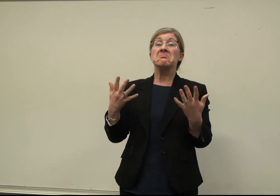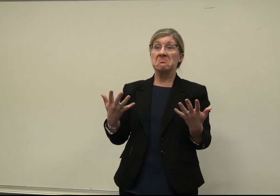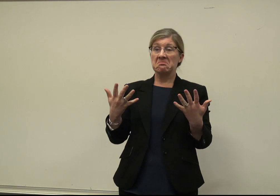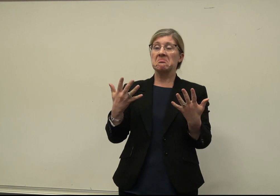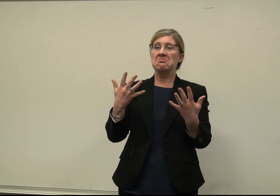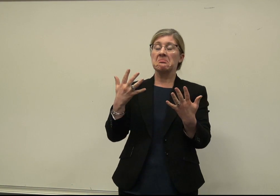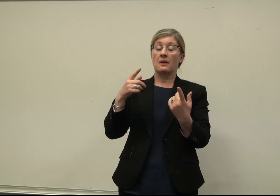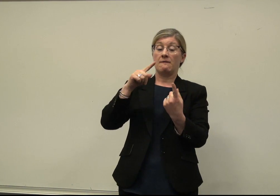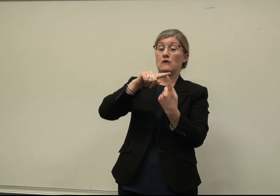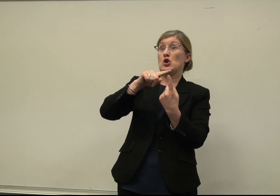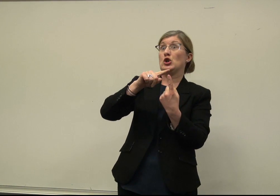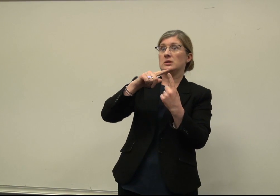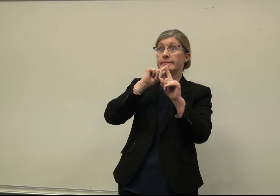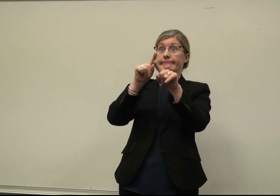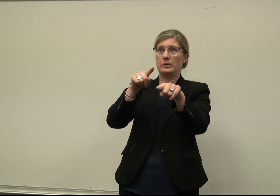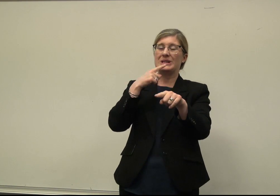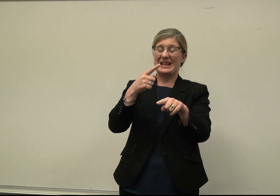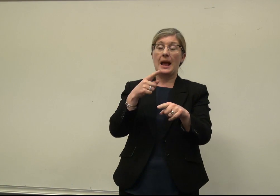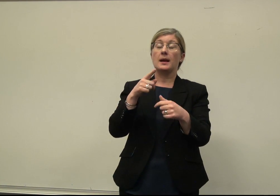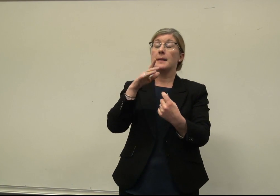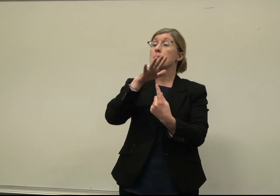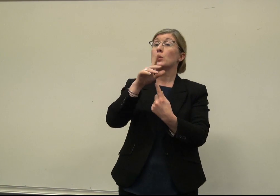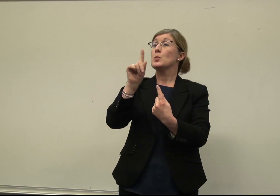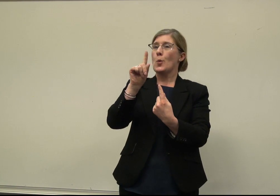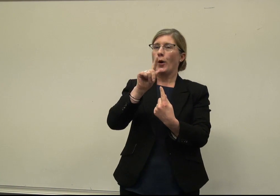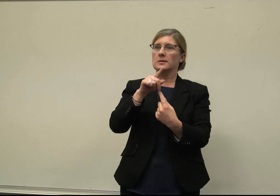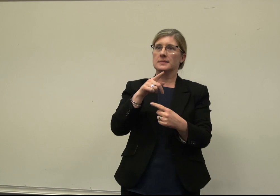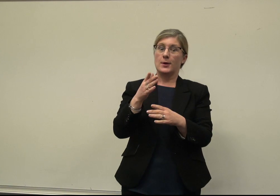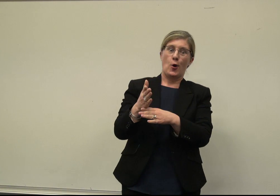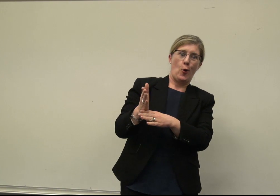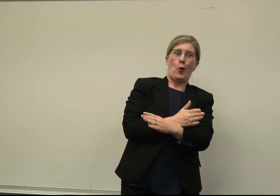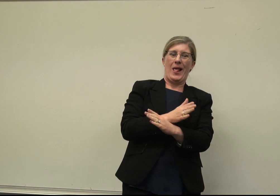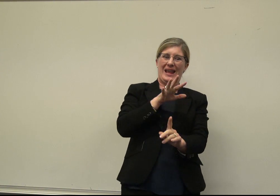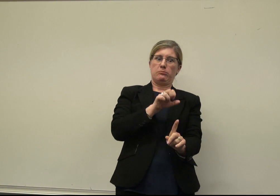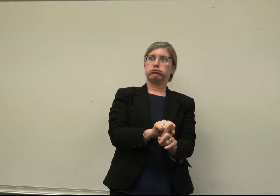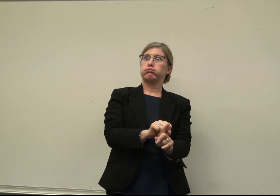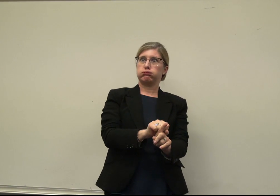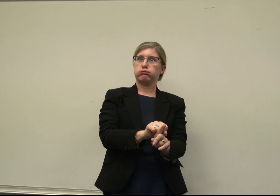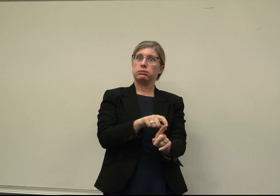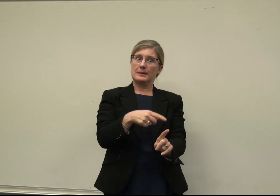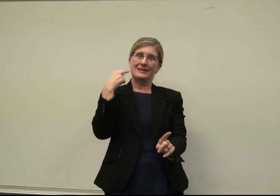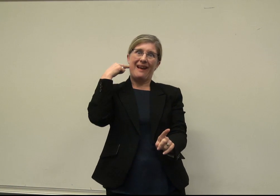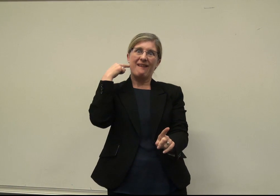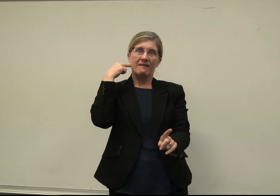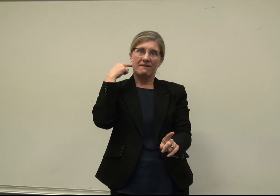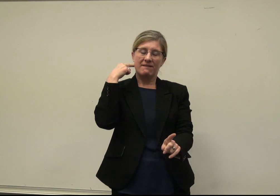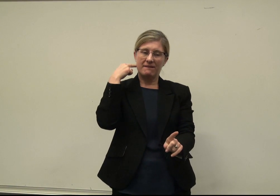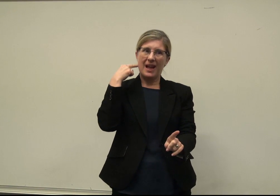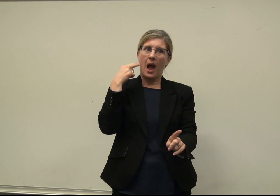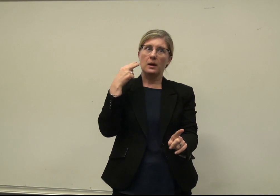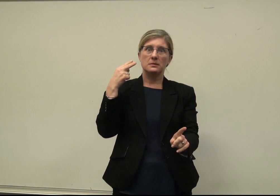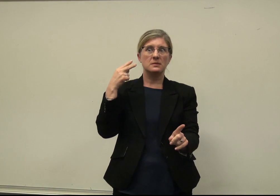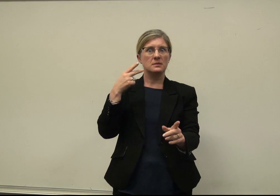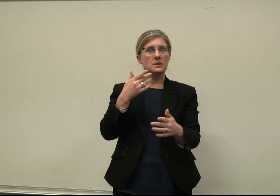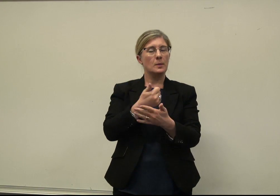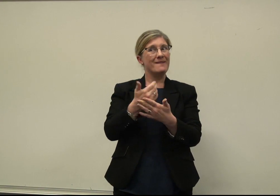that early diagnosis is essential, right? And this was a problem until fairly recently. So, you